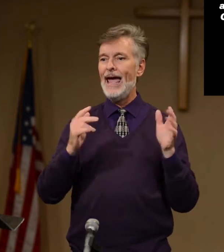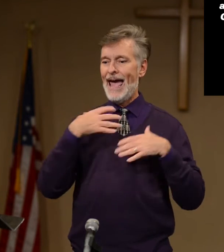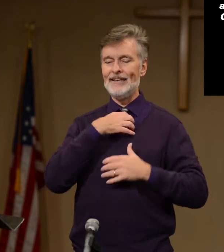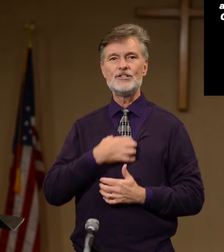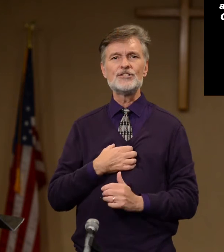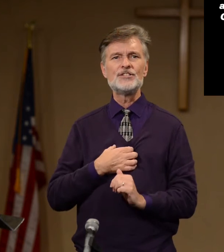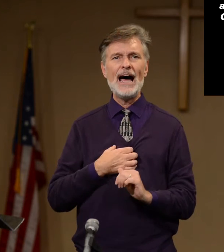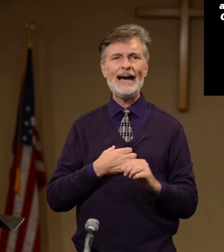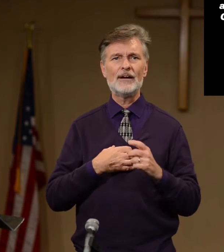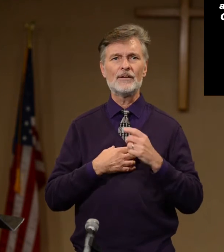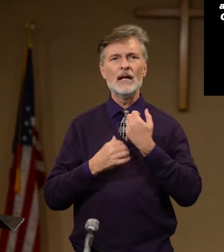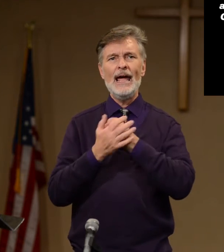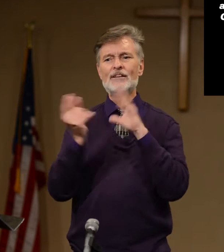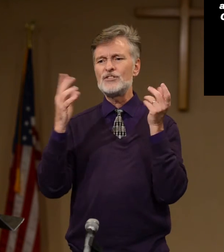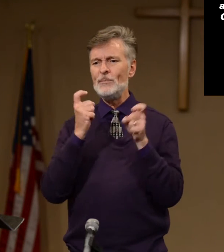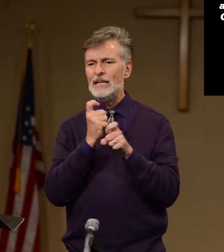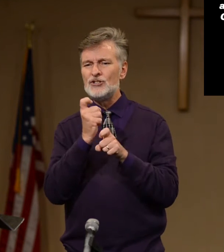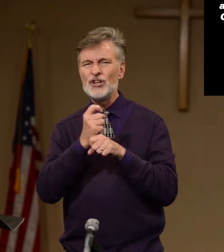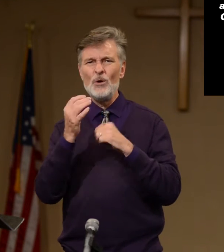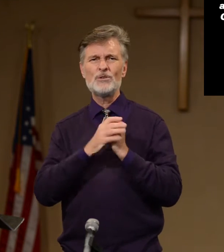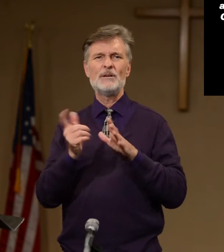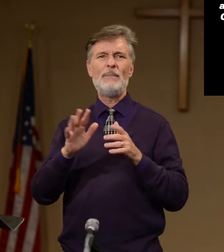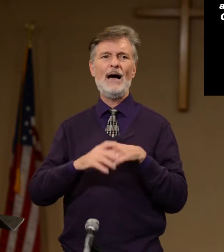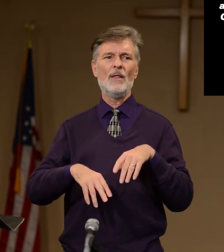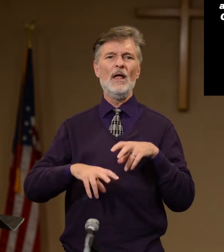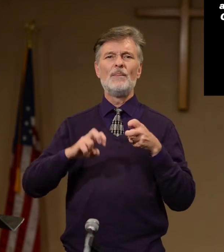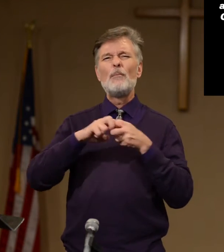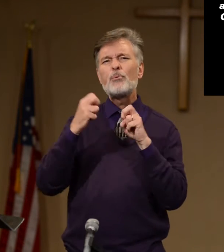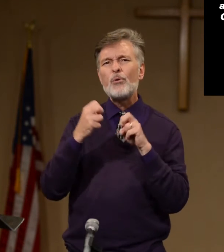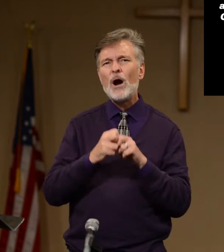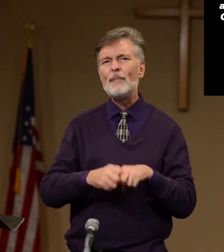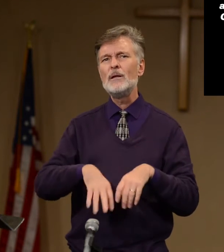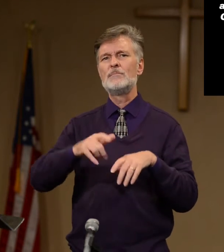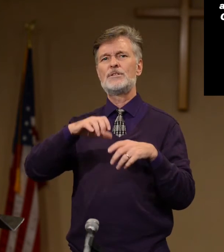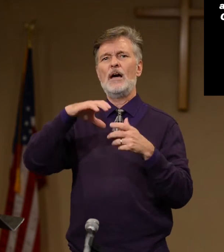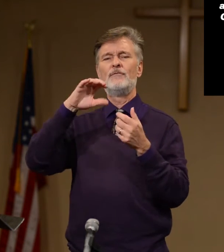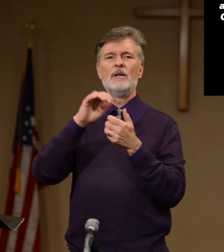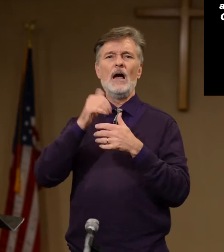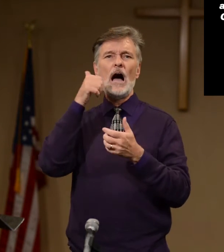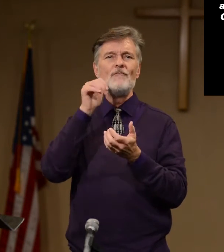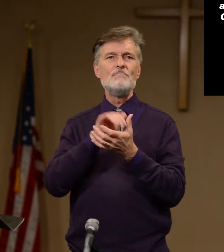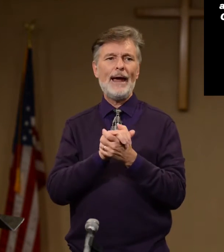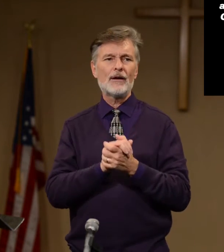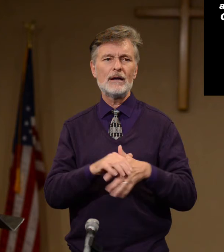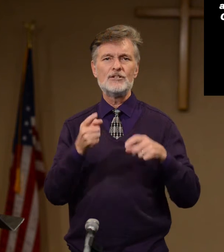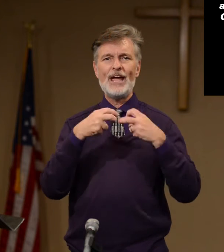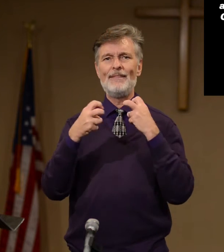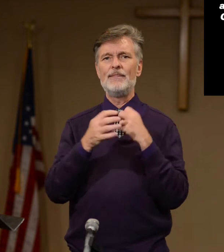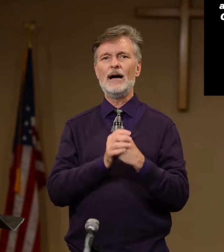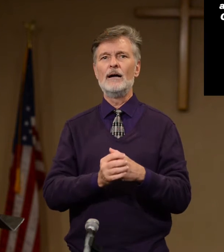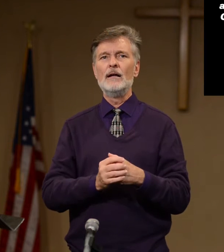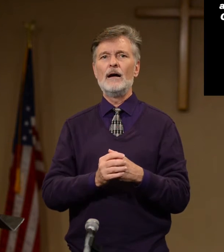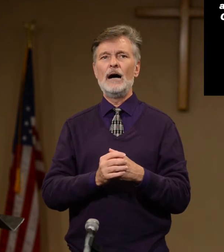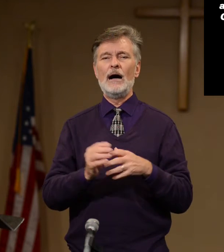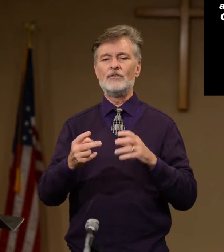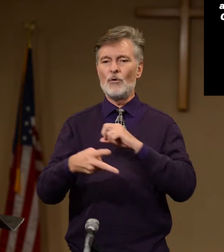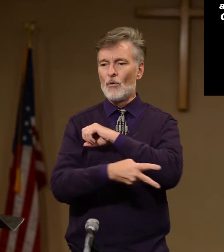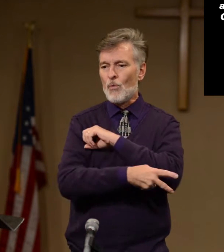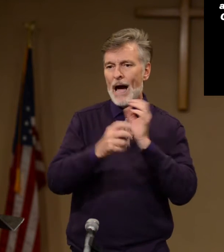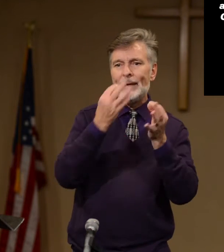and desired. And so many jokes about the problems of marriage and the robbing